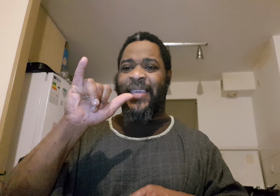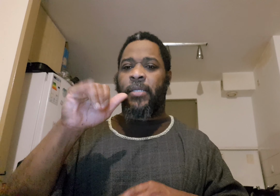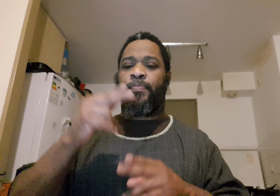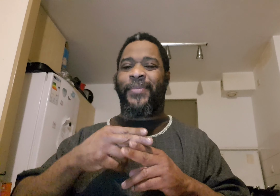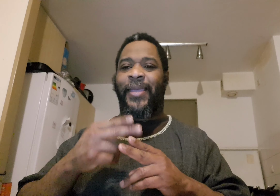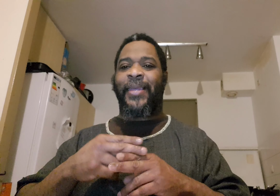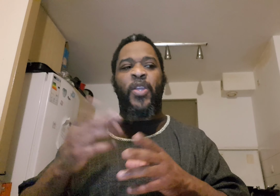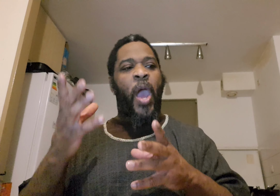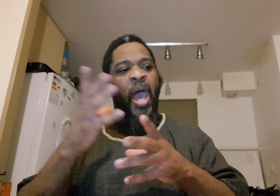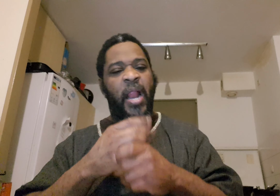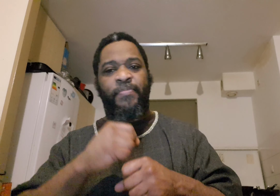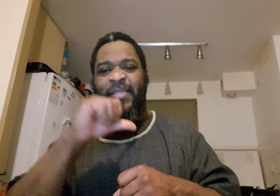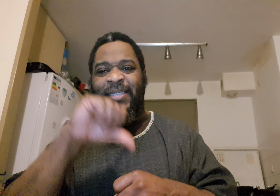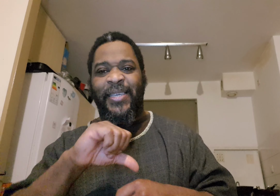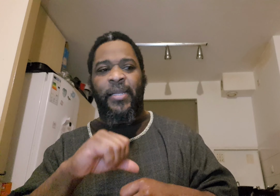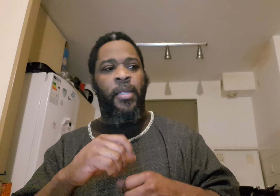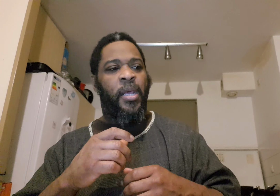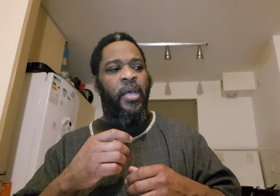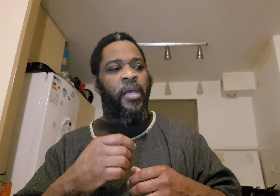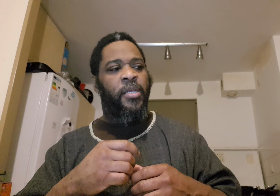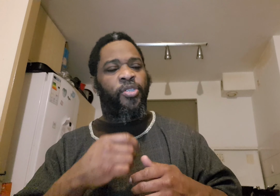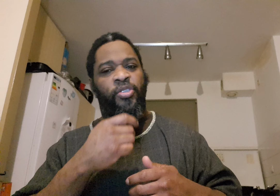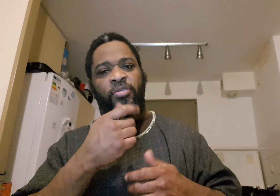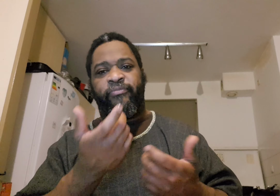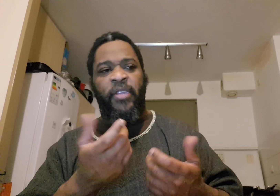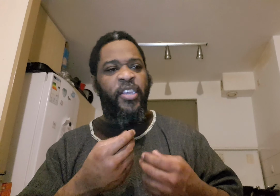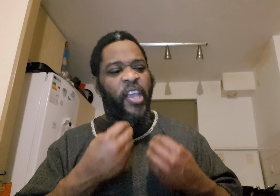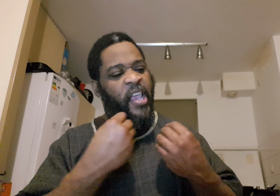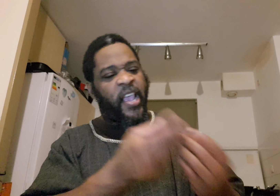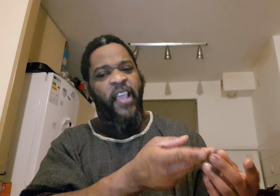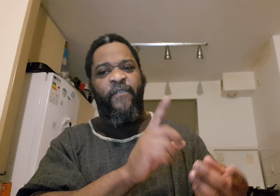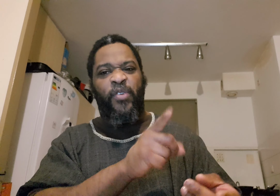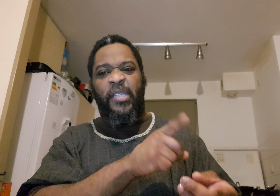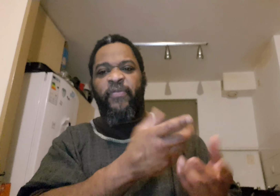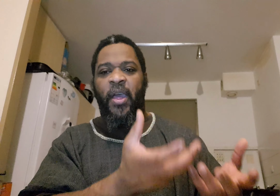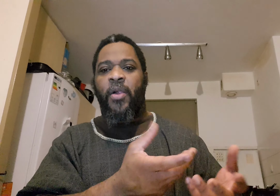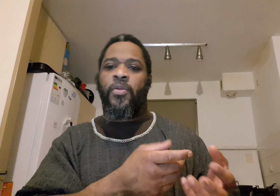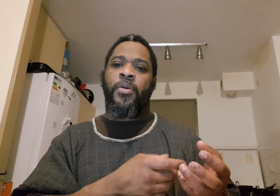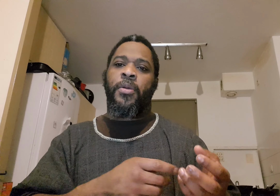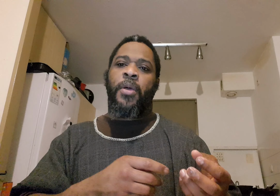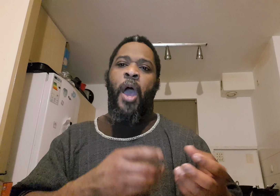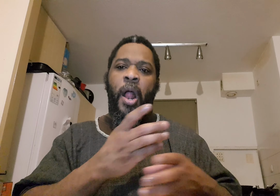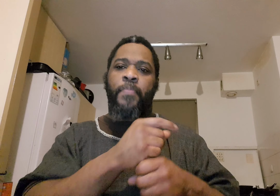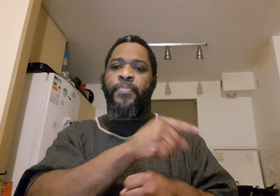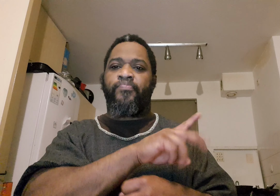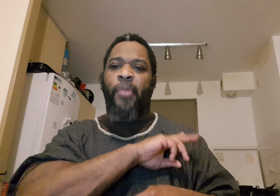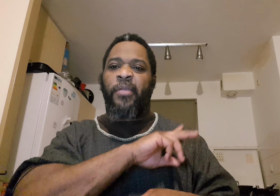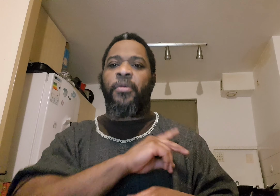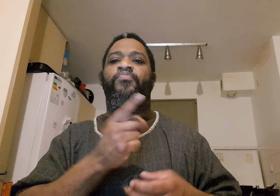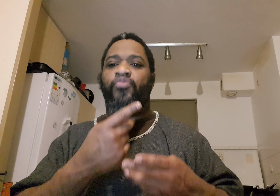It's can you help see? It's doing you can't put it down. Help the brother to